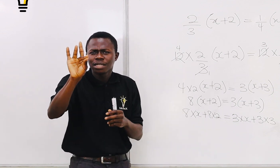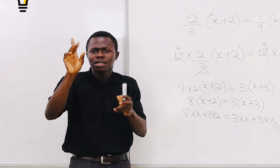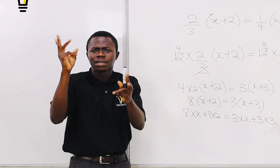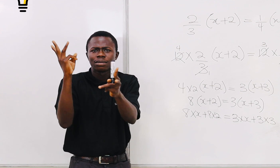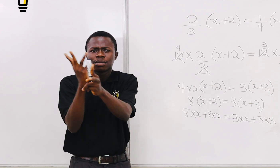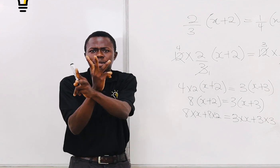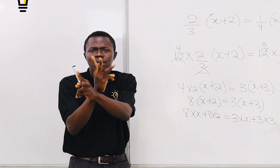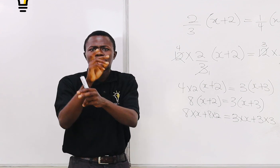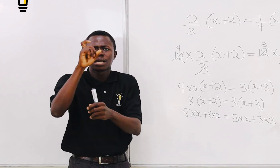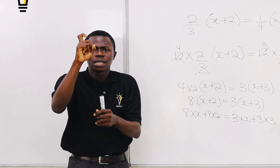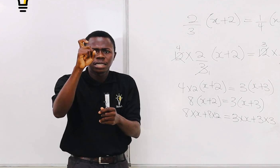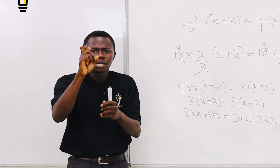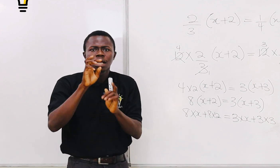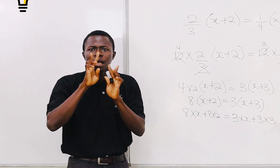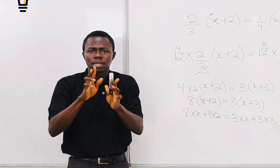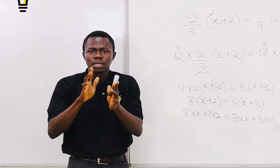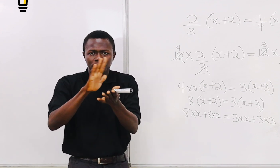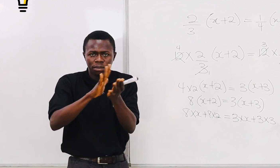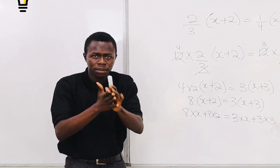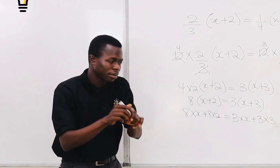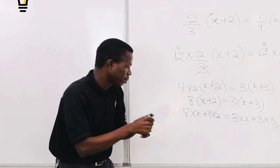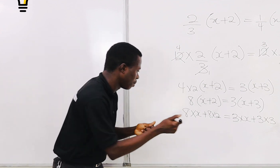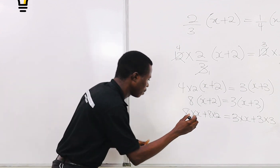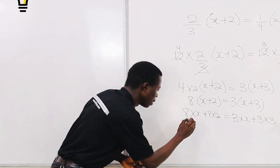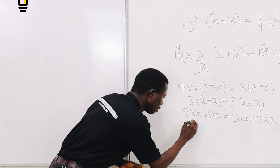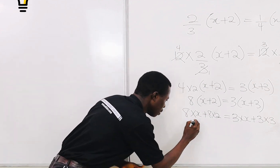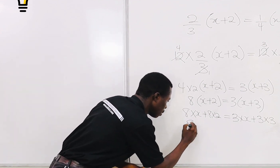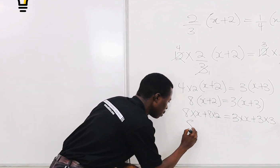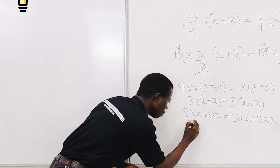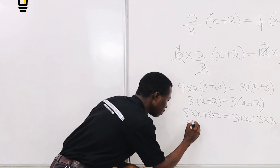8 multiplied by x gives us 8x.